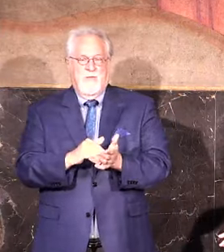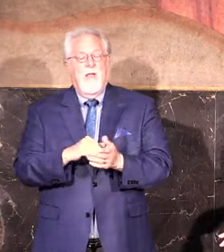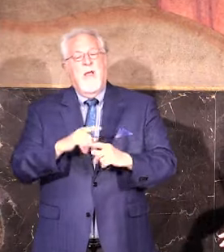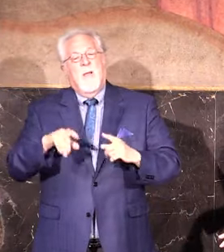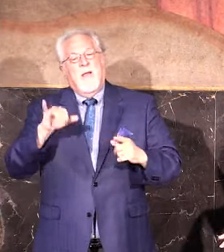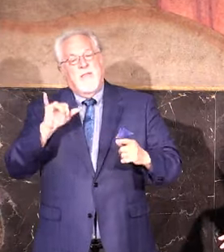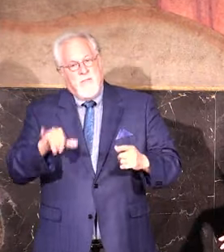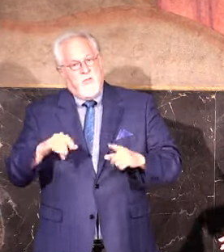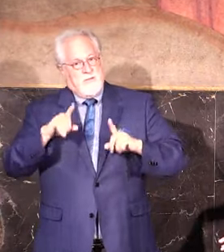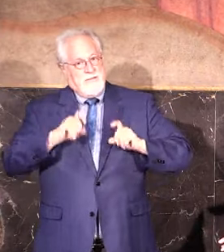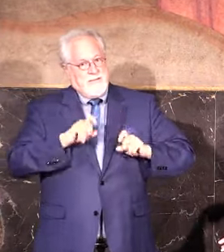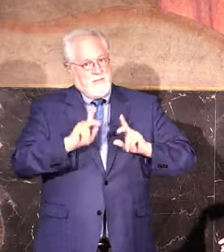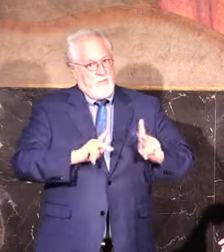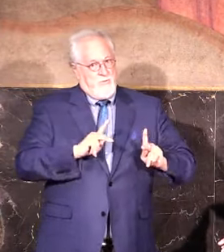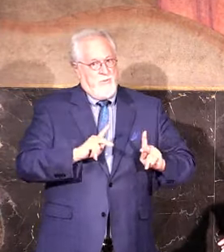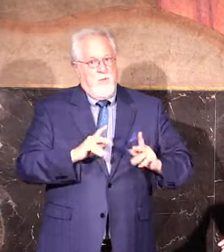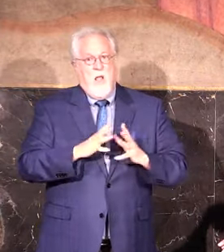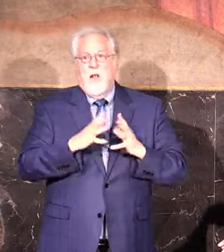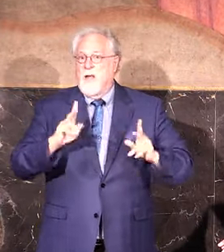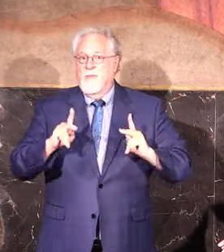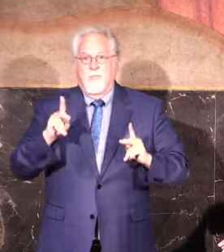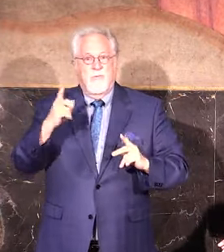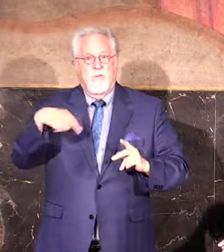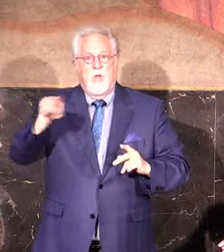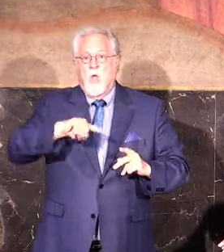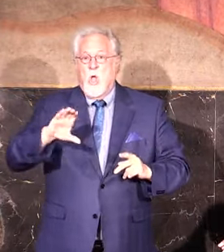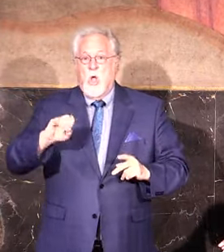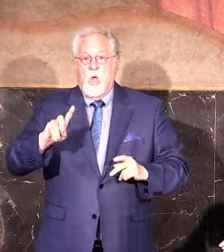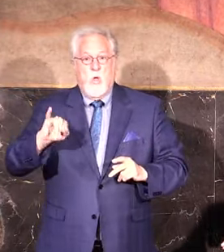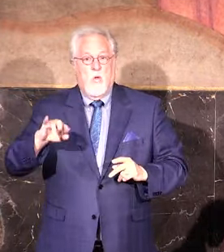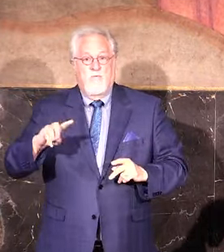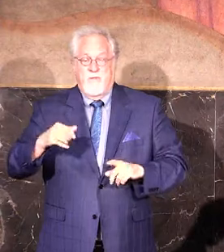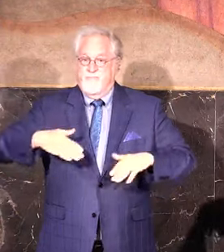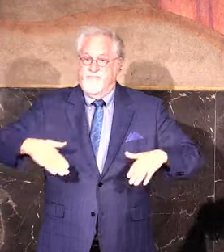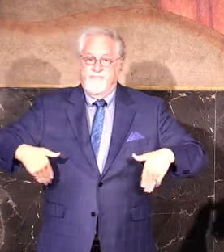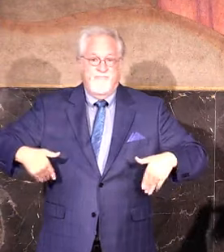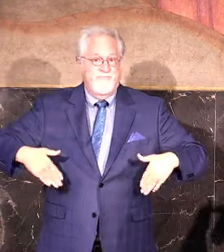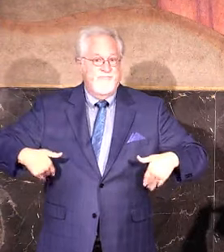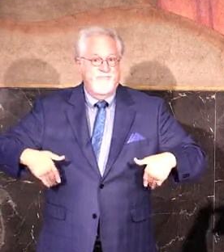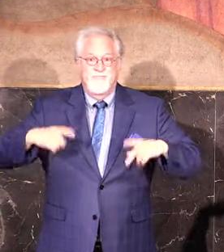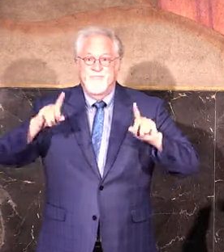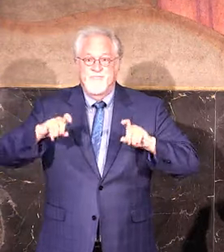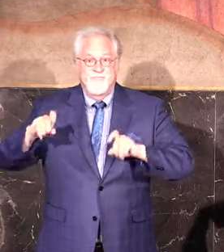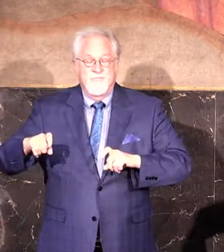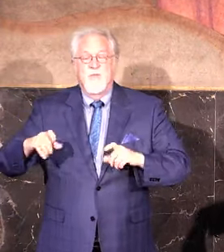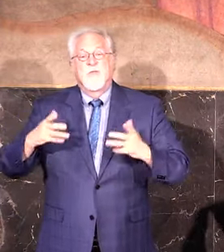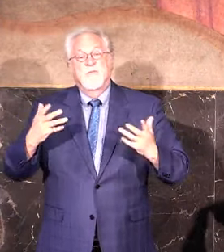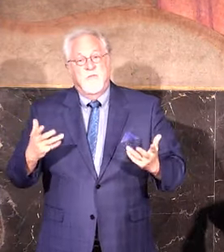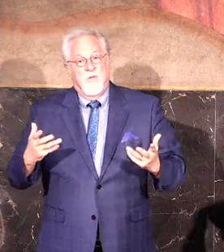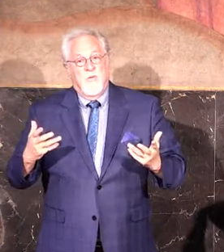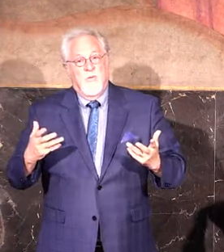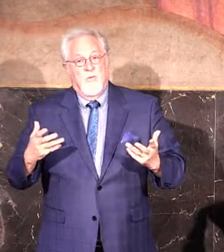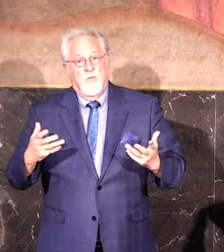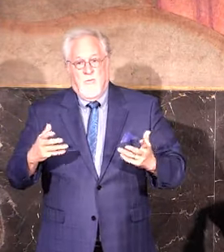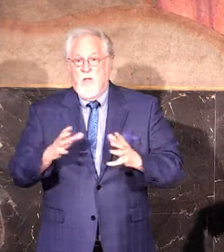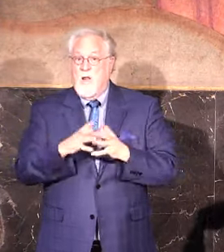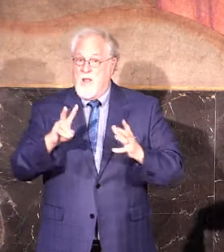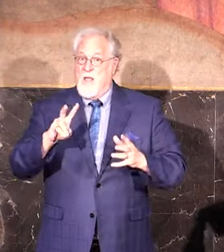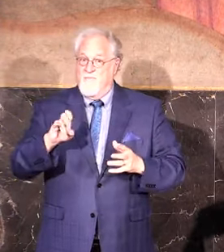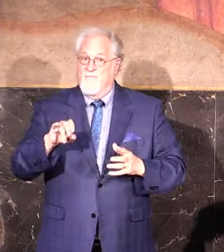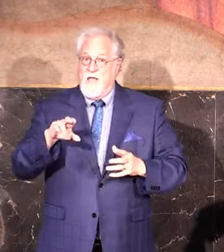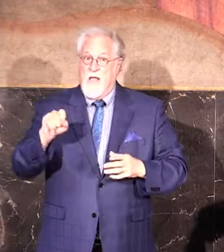are among the tested people. There's a lot of folks out there with COVID who have not been tested. So there's a lot of the virus out